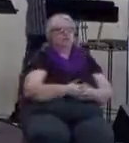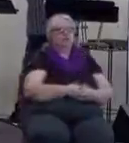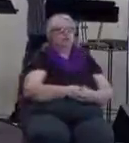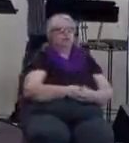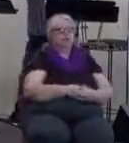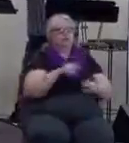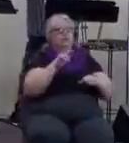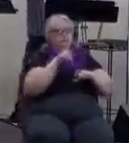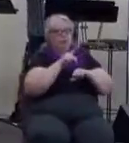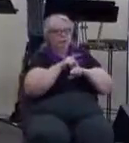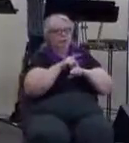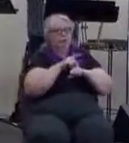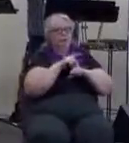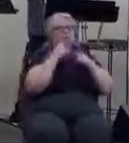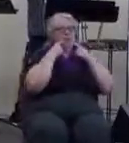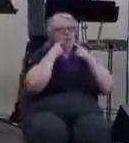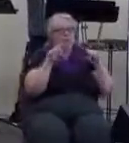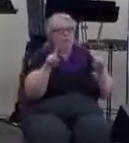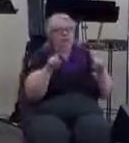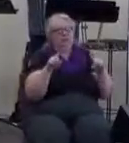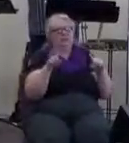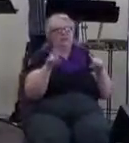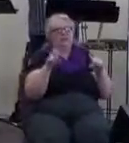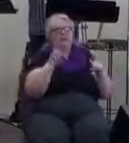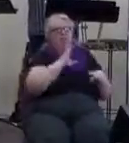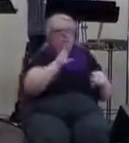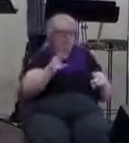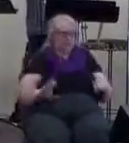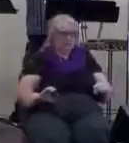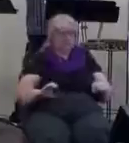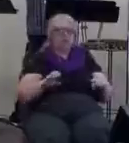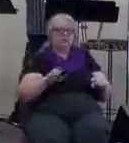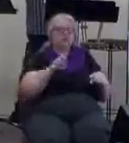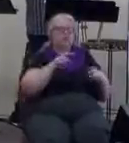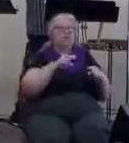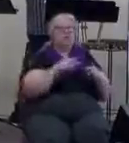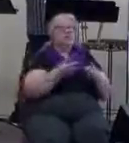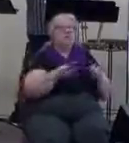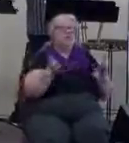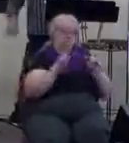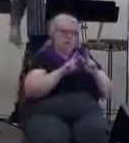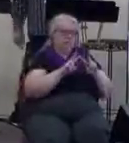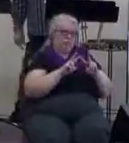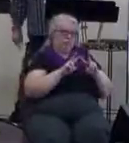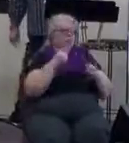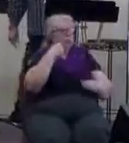this home with us today. We obey God rather than men.